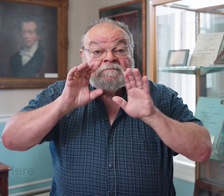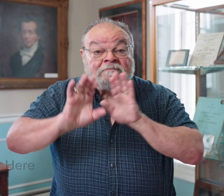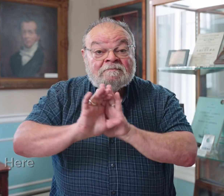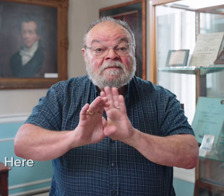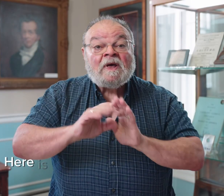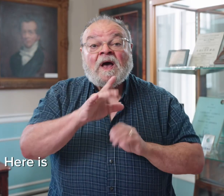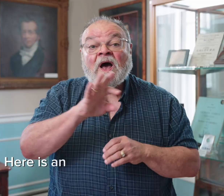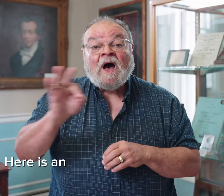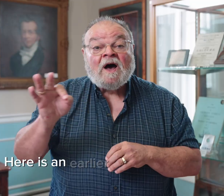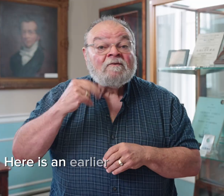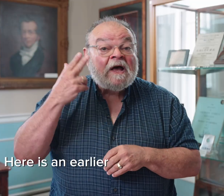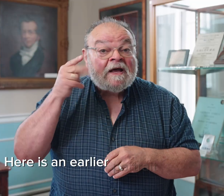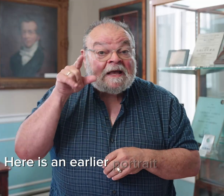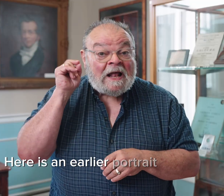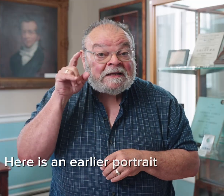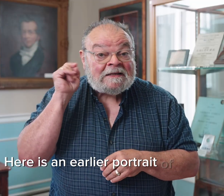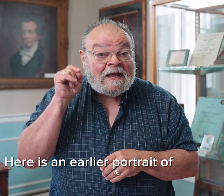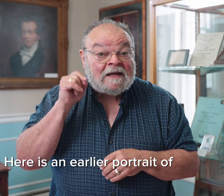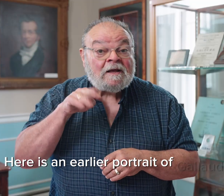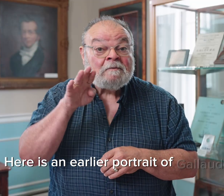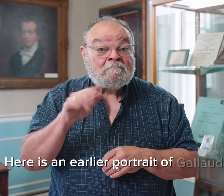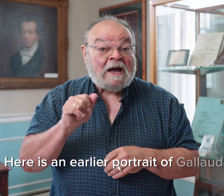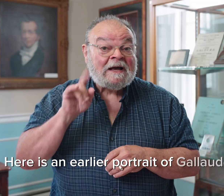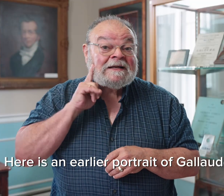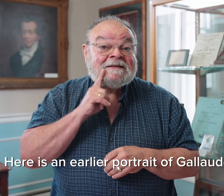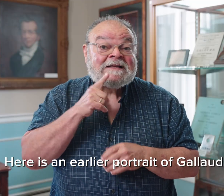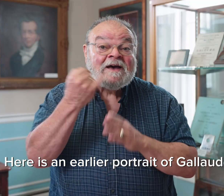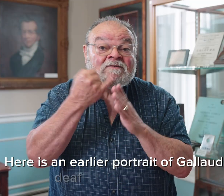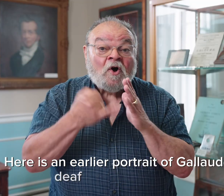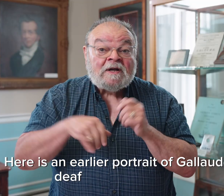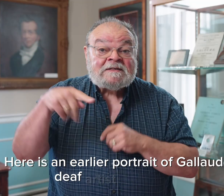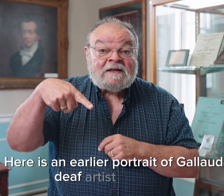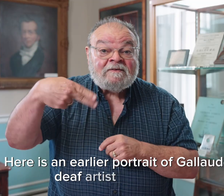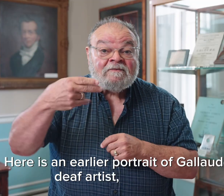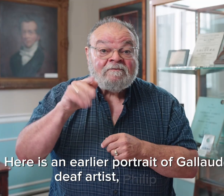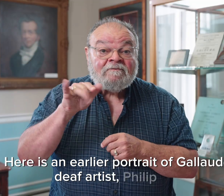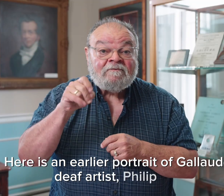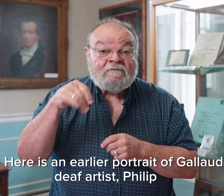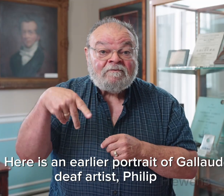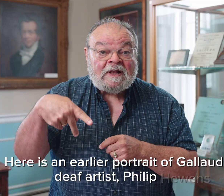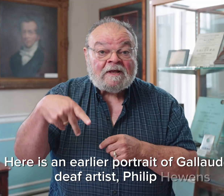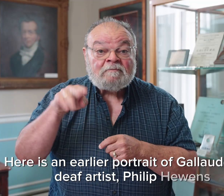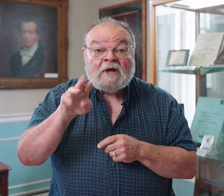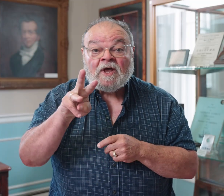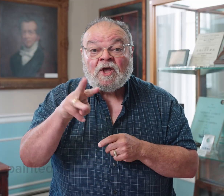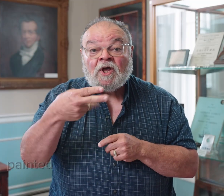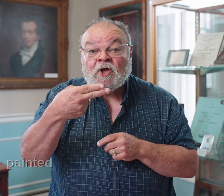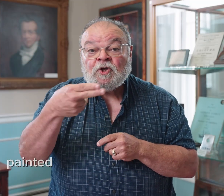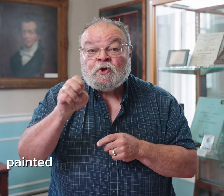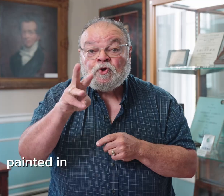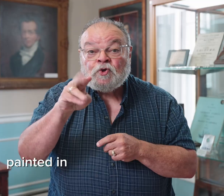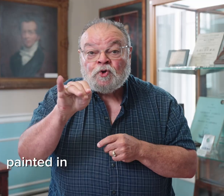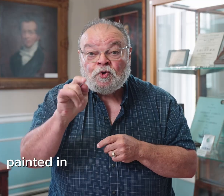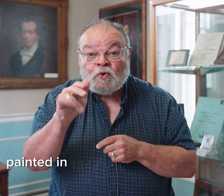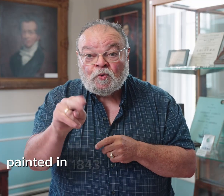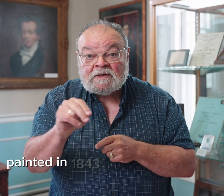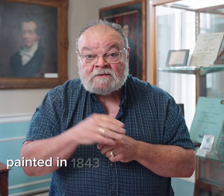Here is an earlier portrait of Gallaudet by deaf artist Philip Hewins, painted in